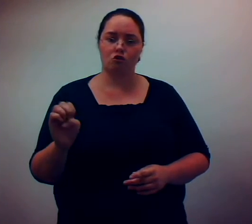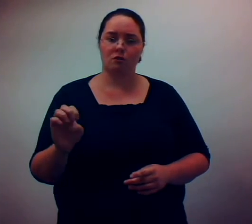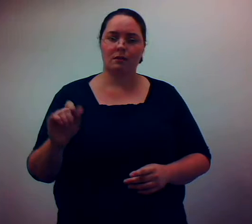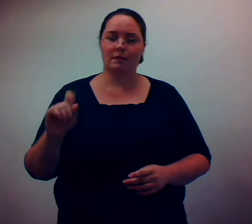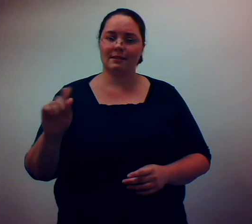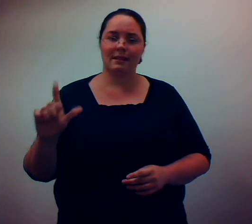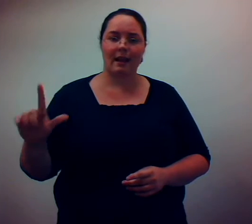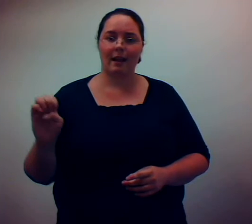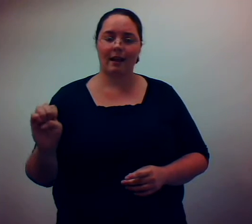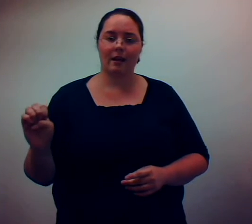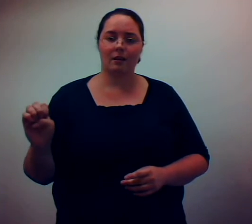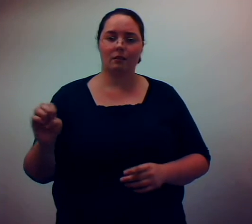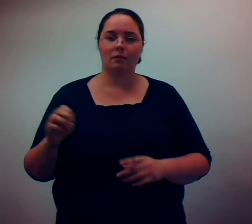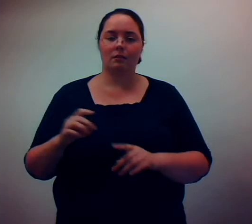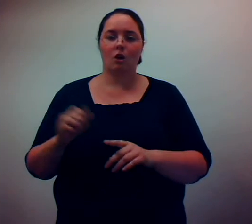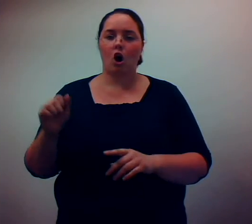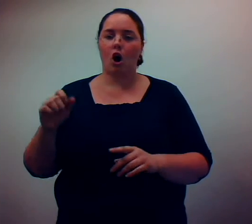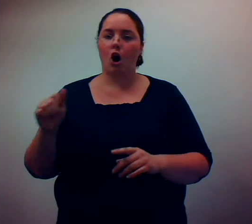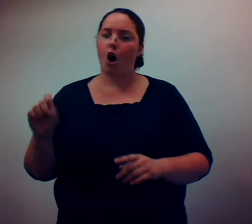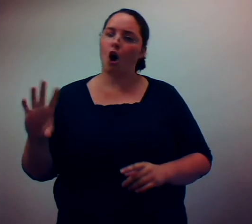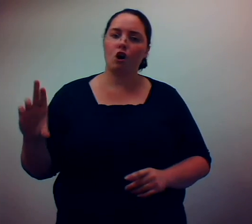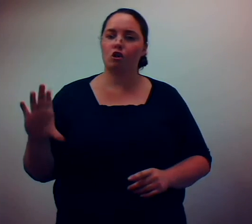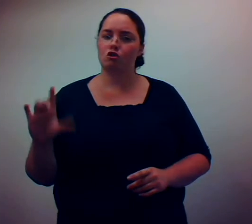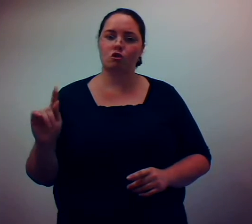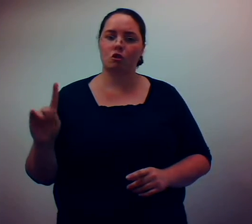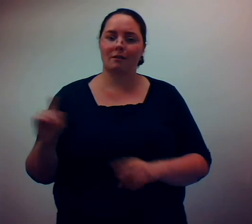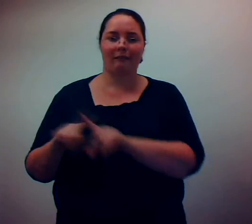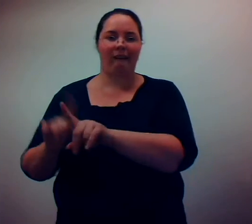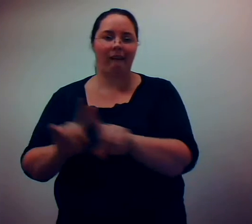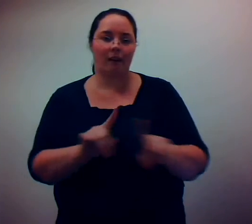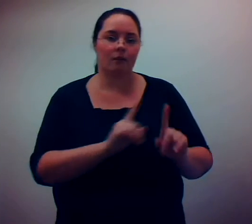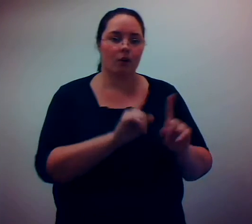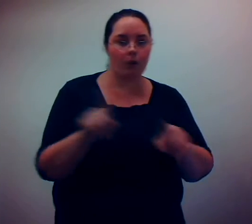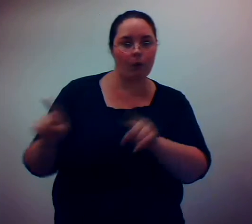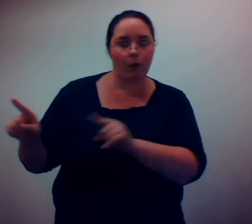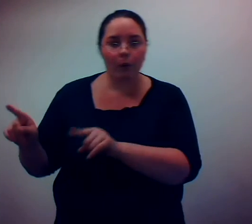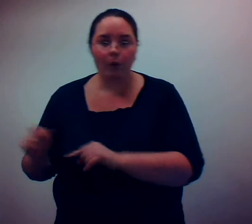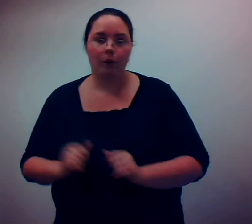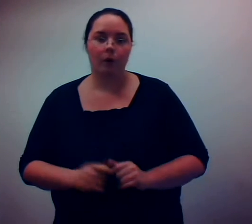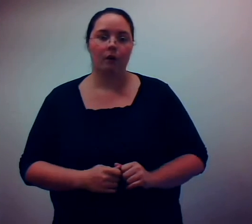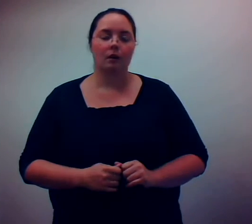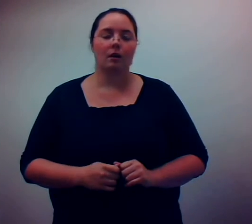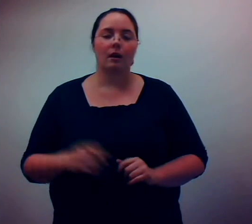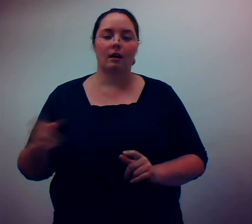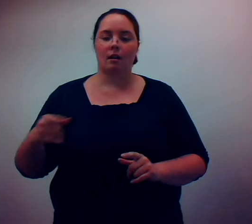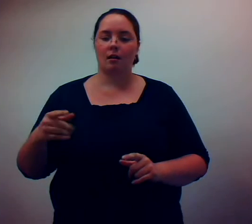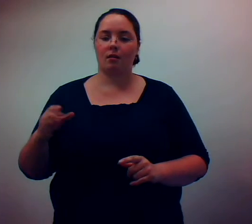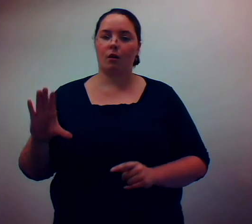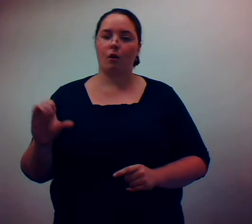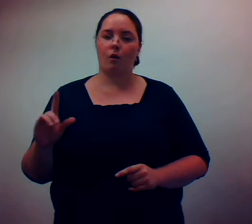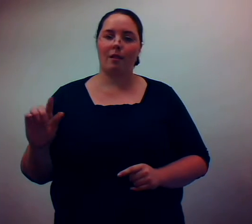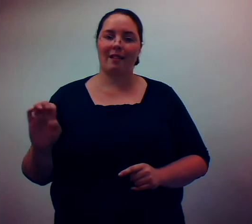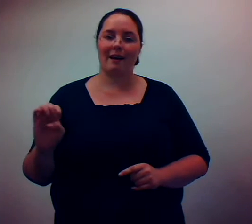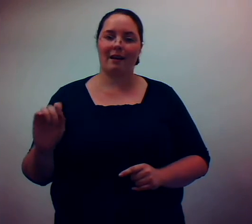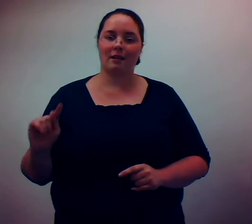And throughout the years, I've collected a wonderful collection of Victorian furniture.